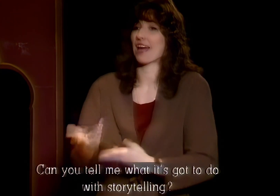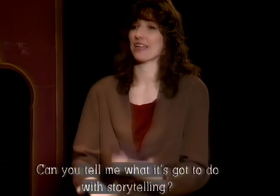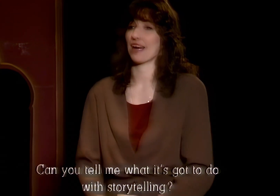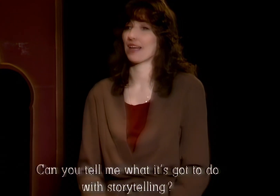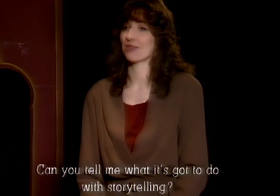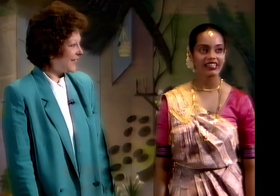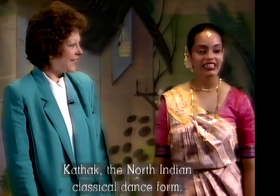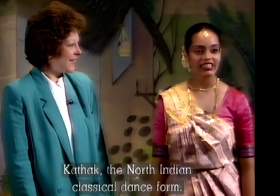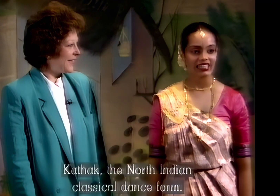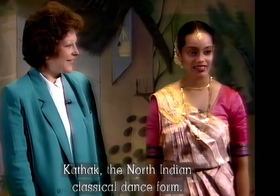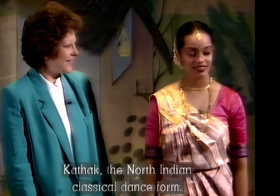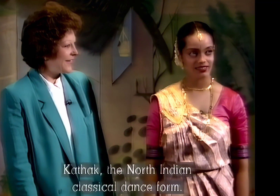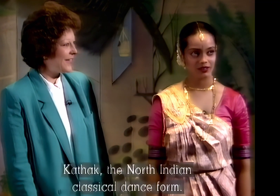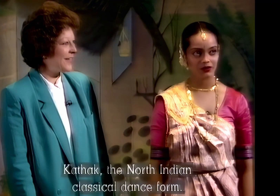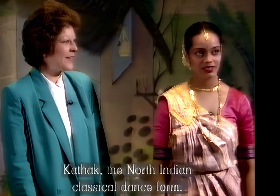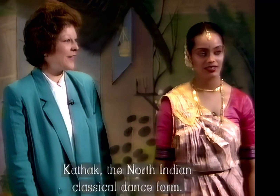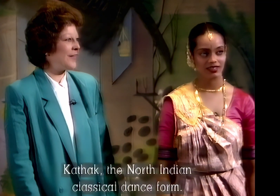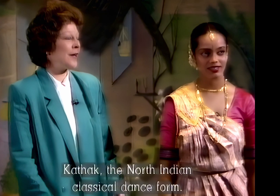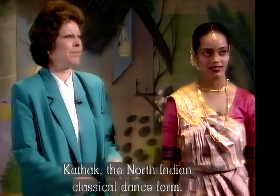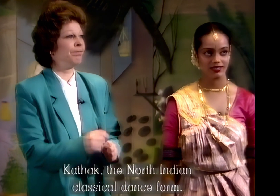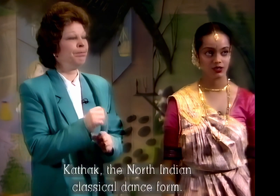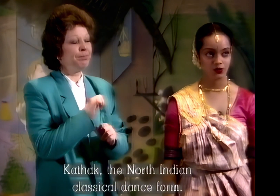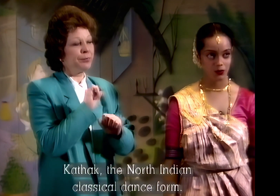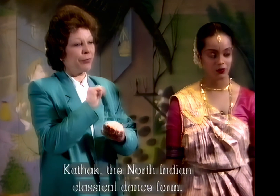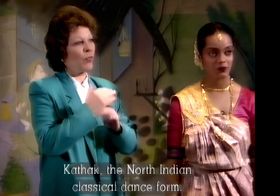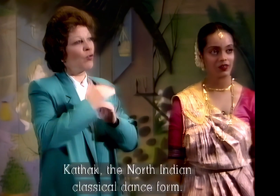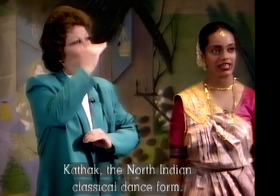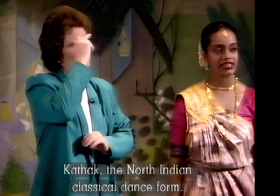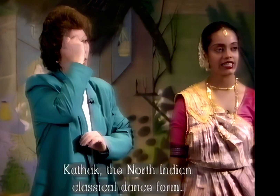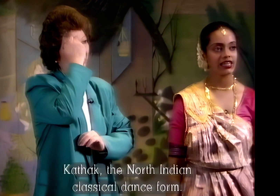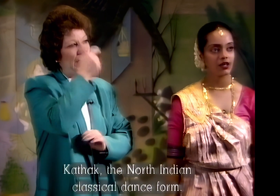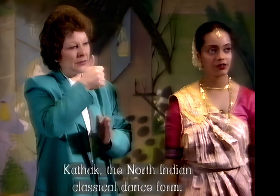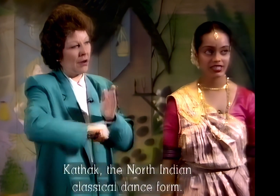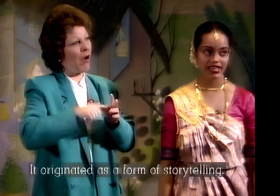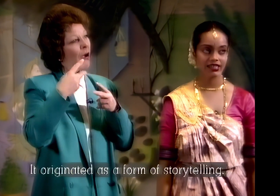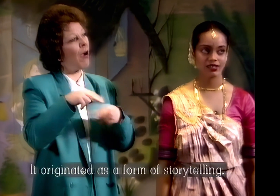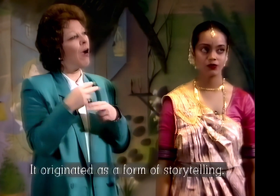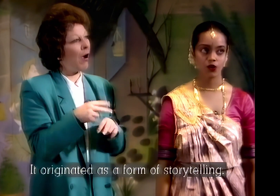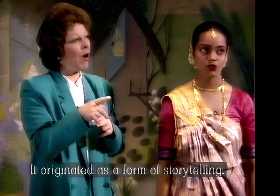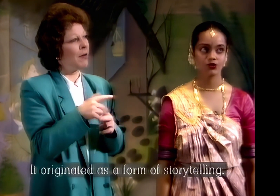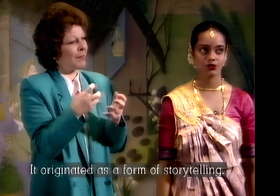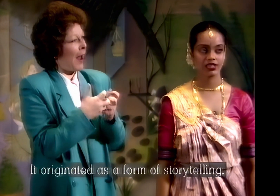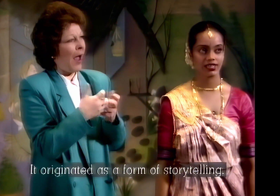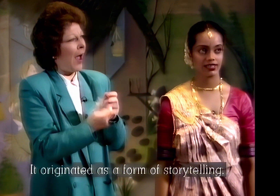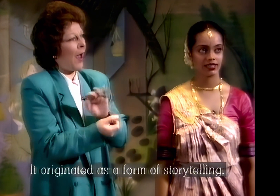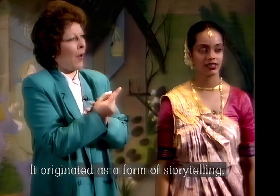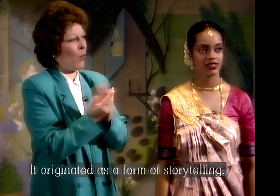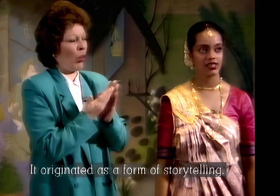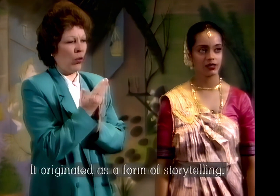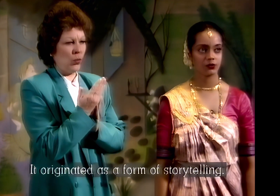storytelling? Kathak, the North Indian classical dance form, it originated as a form of storytelling. There was